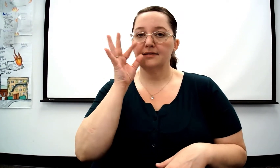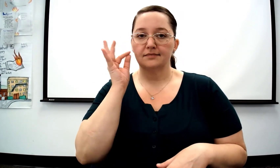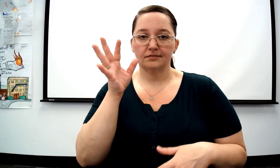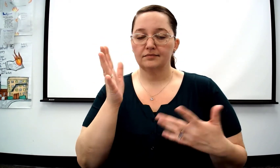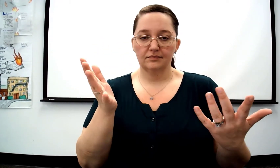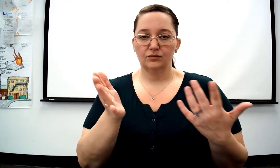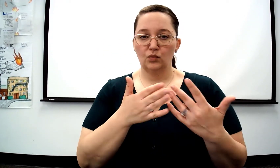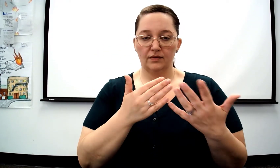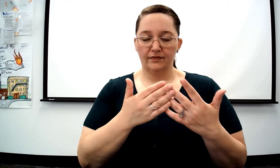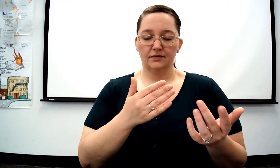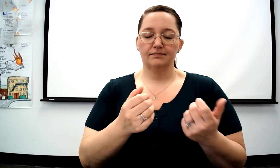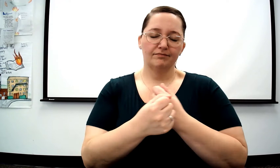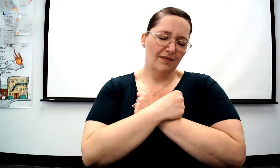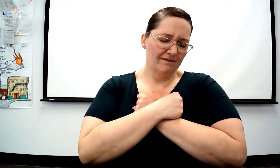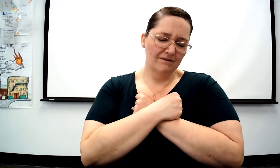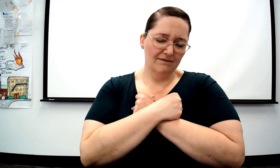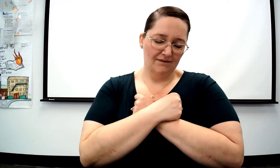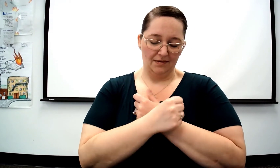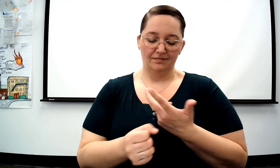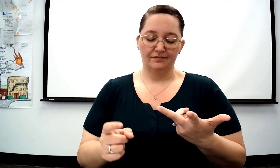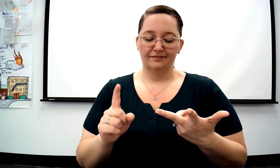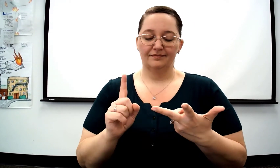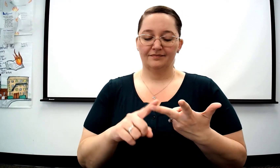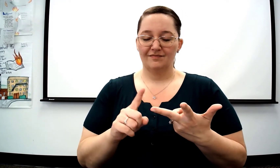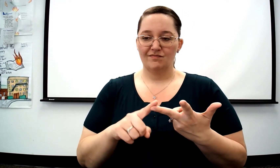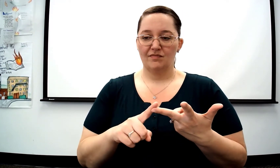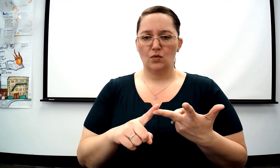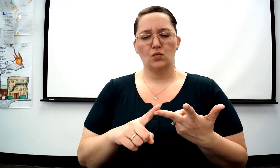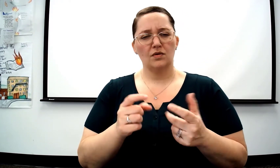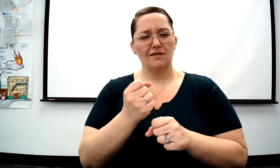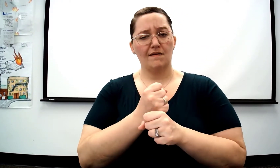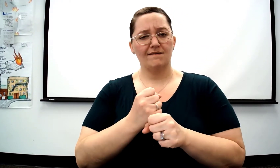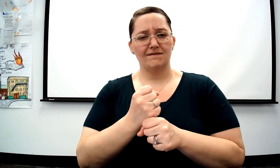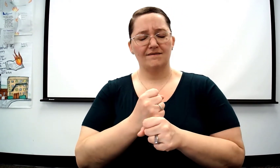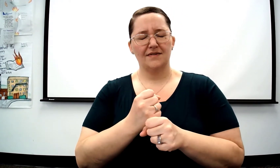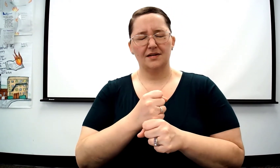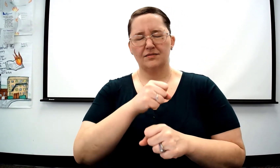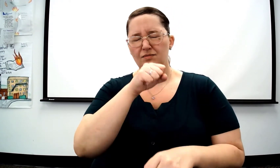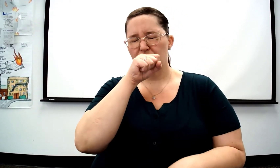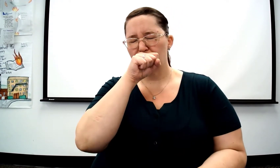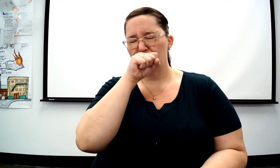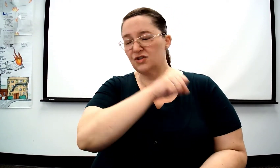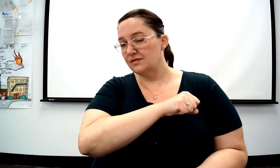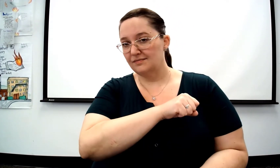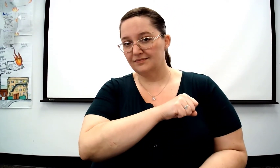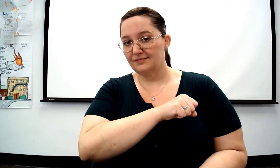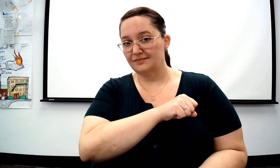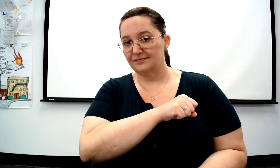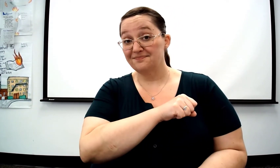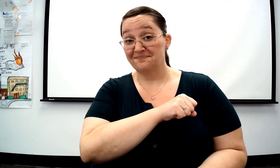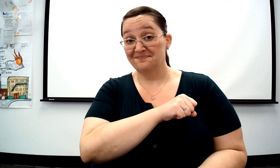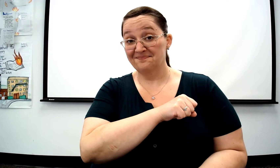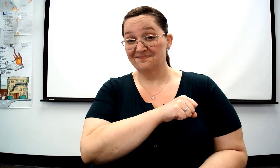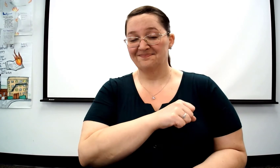your cat, whatever, you love them. But coffee, whoo, I love